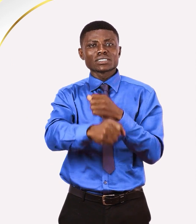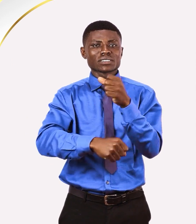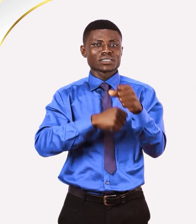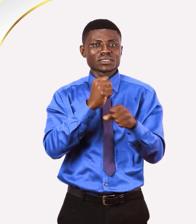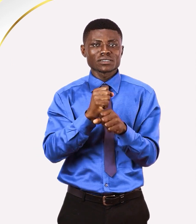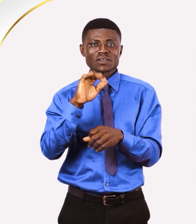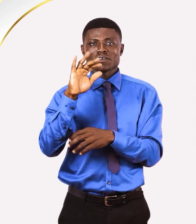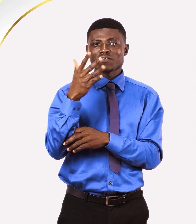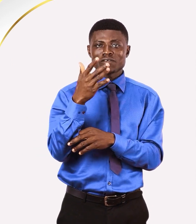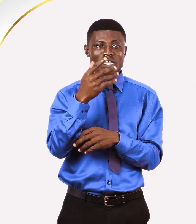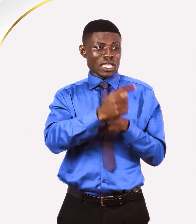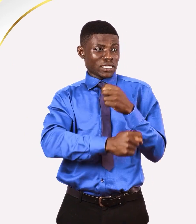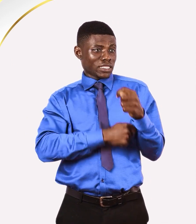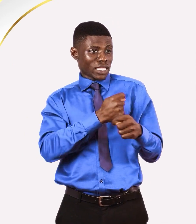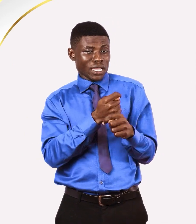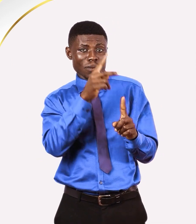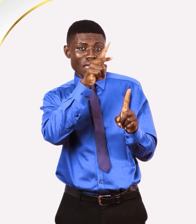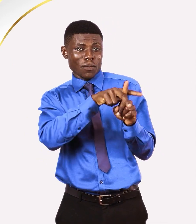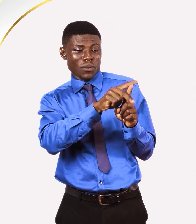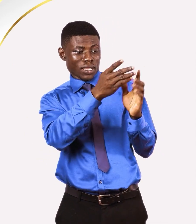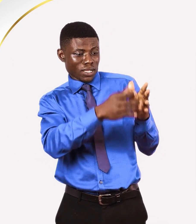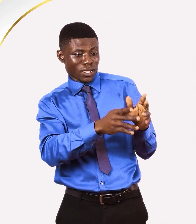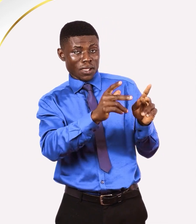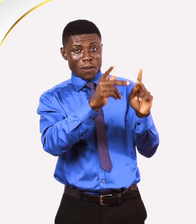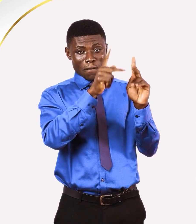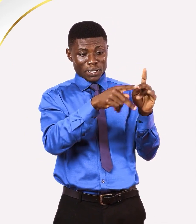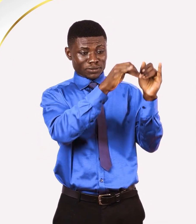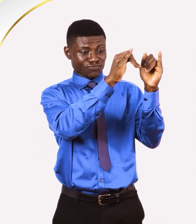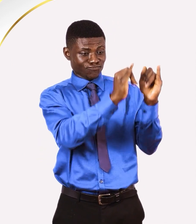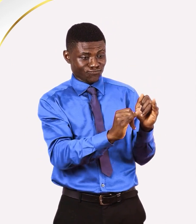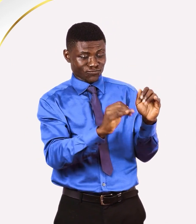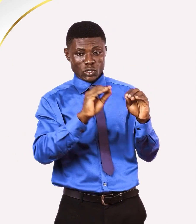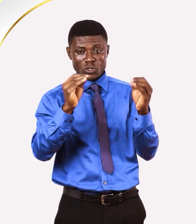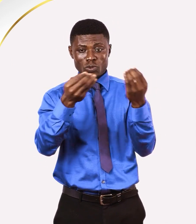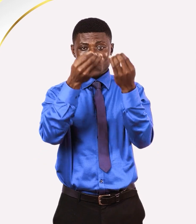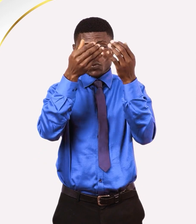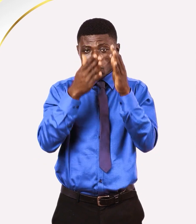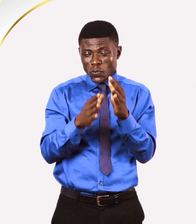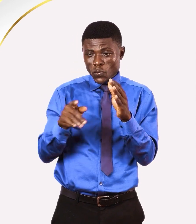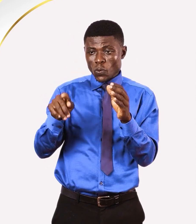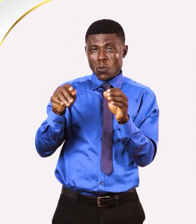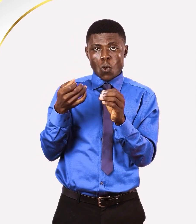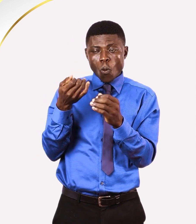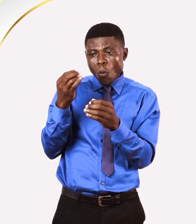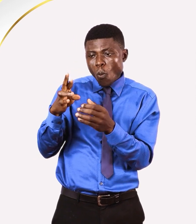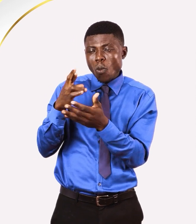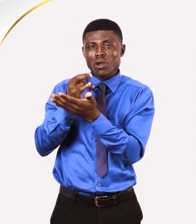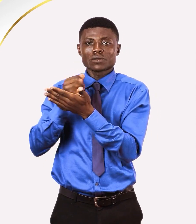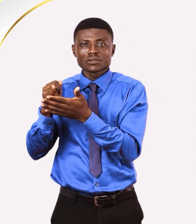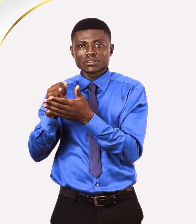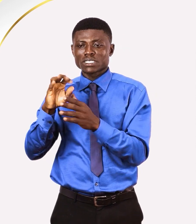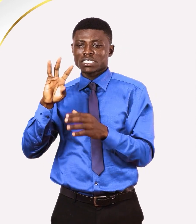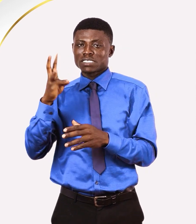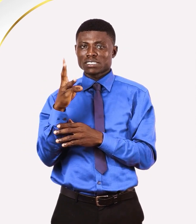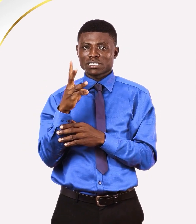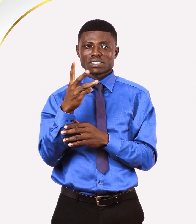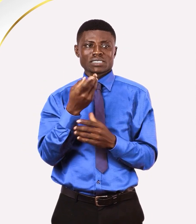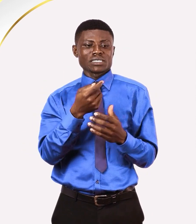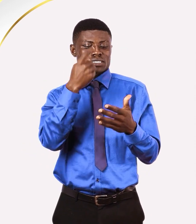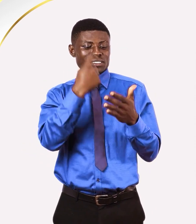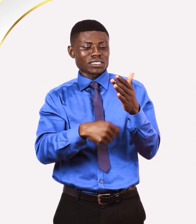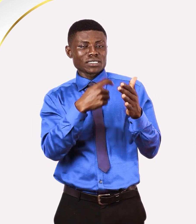stands for year. 5. Type of applicant, individual, organization or